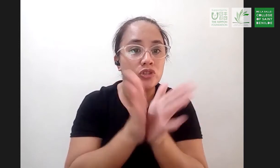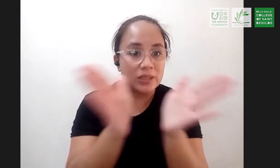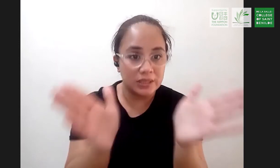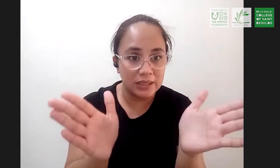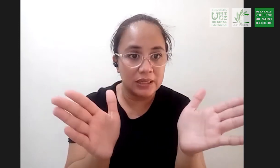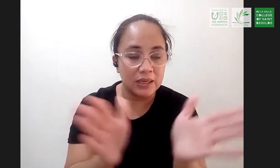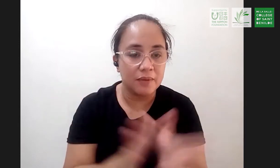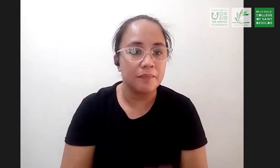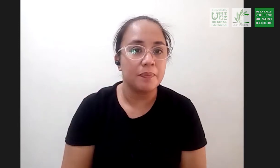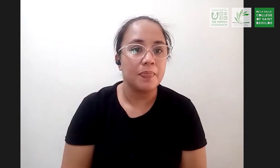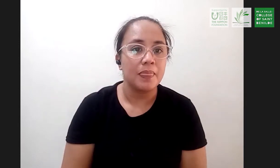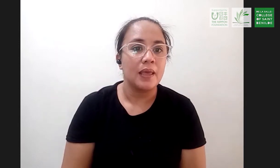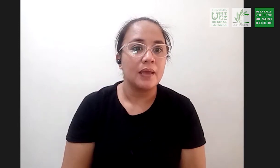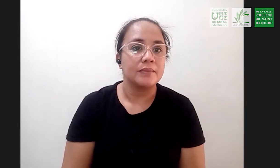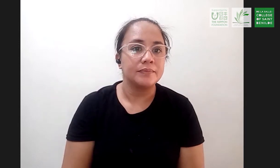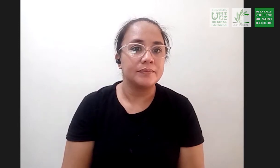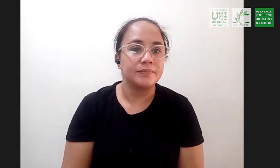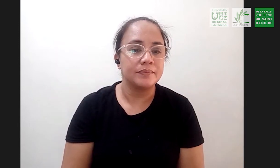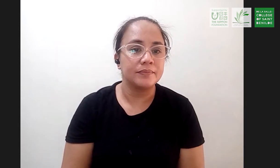verbs.